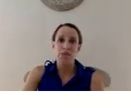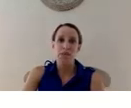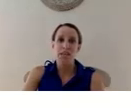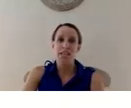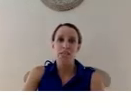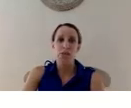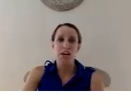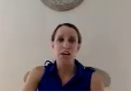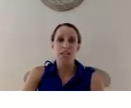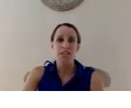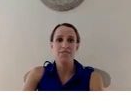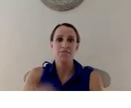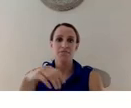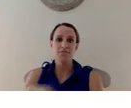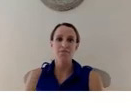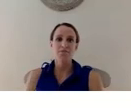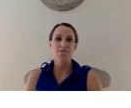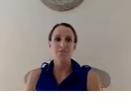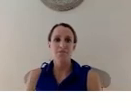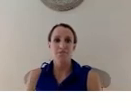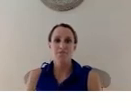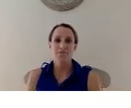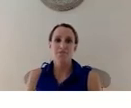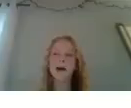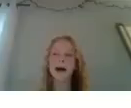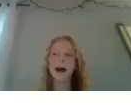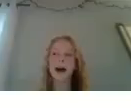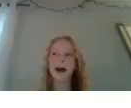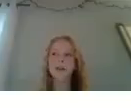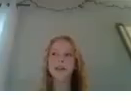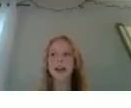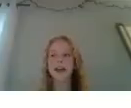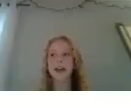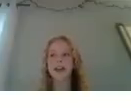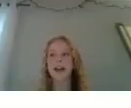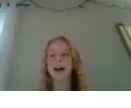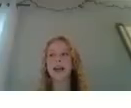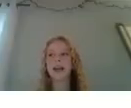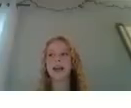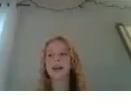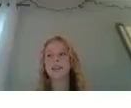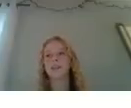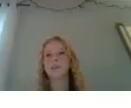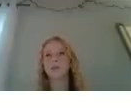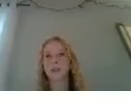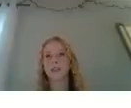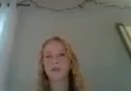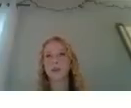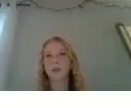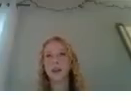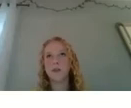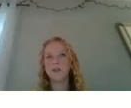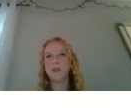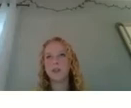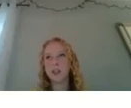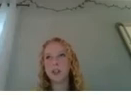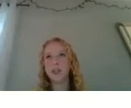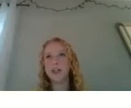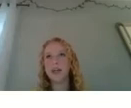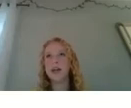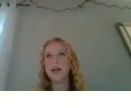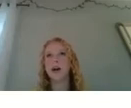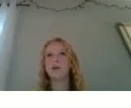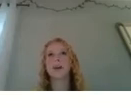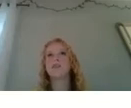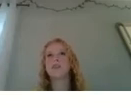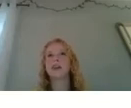pick it up quickly as well um i would say that asl is a pretty difficult language to learn